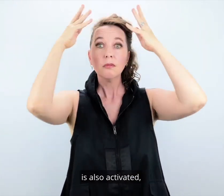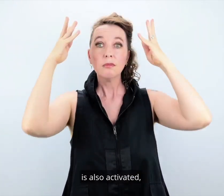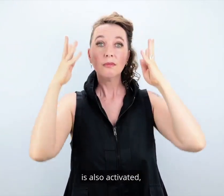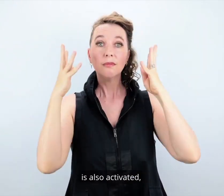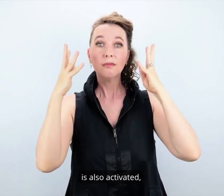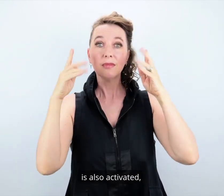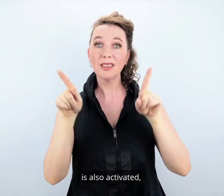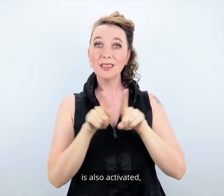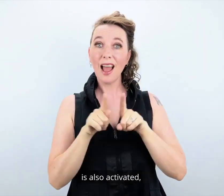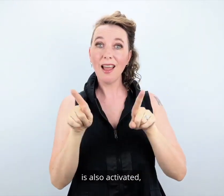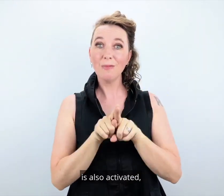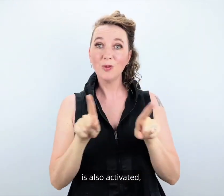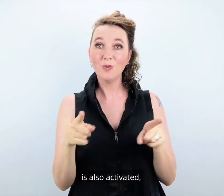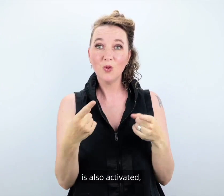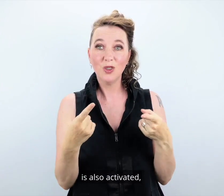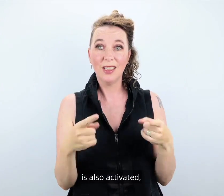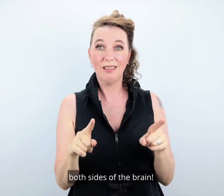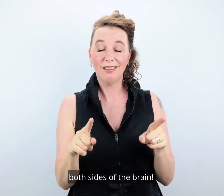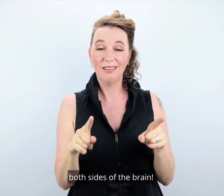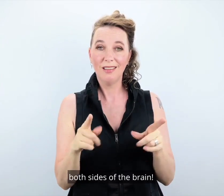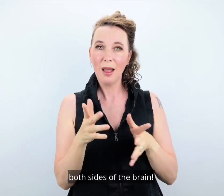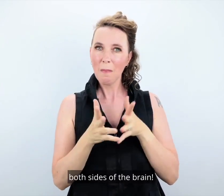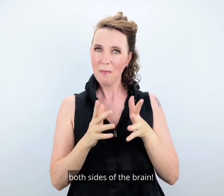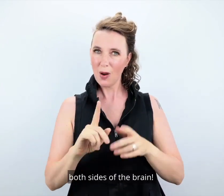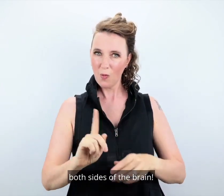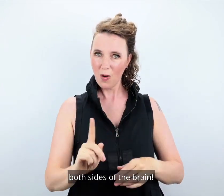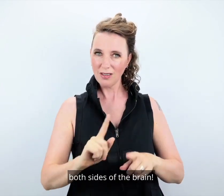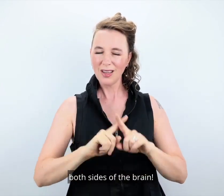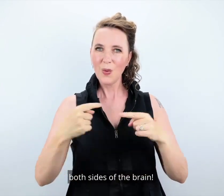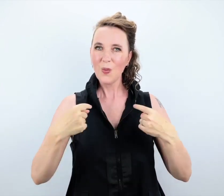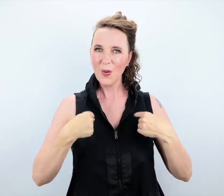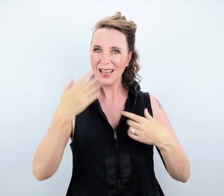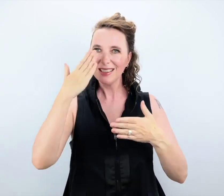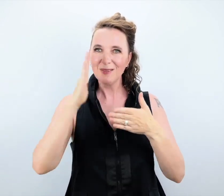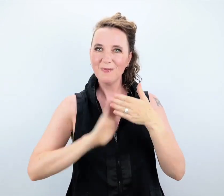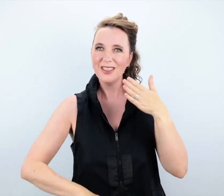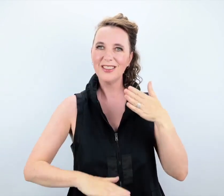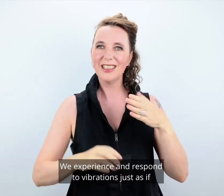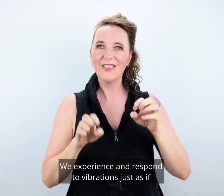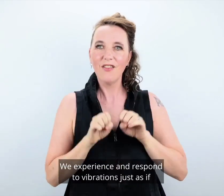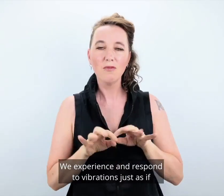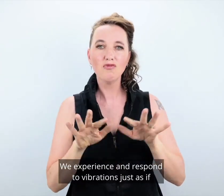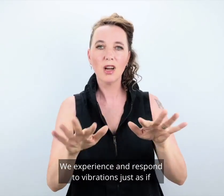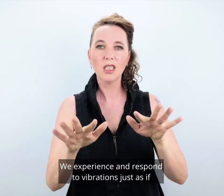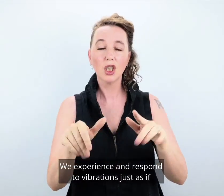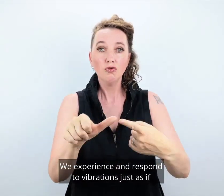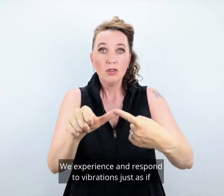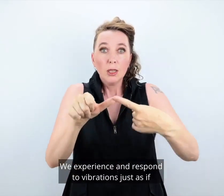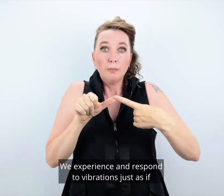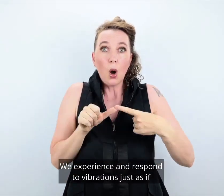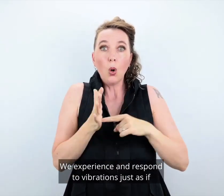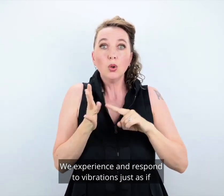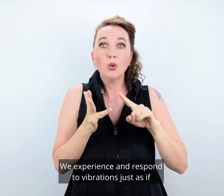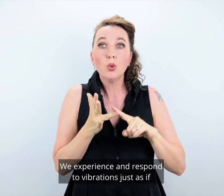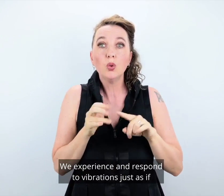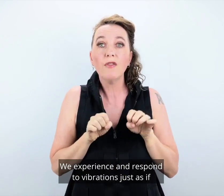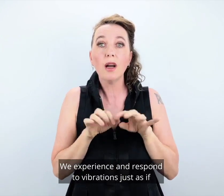also activated. Both sides of the brain. We experience and respond to vibrations,